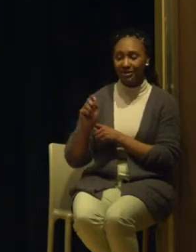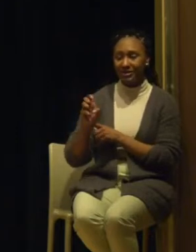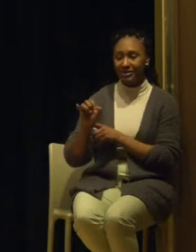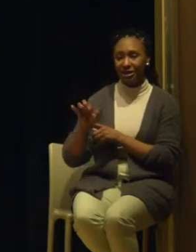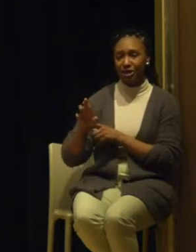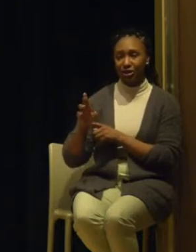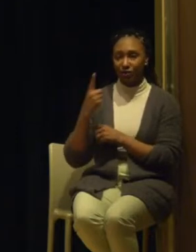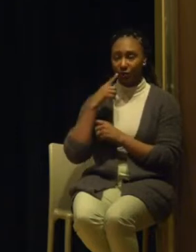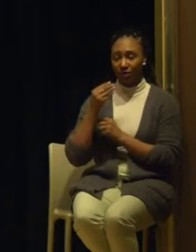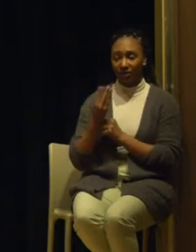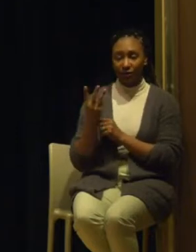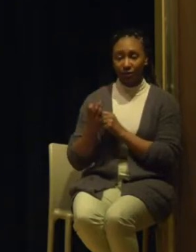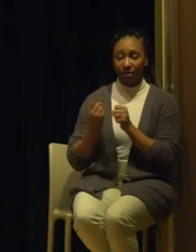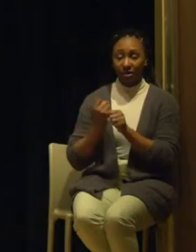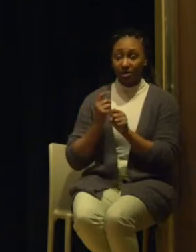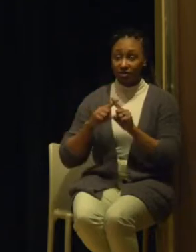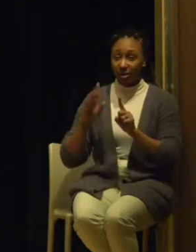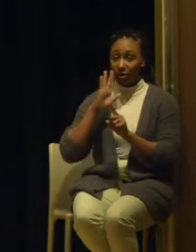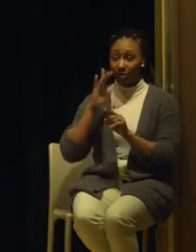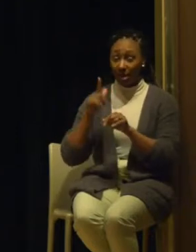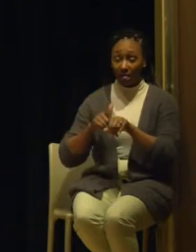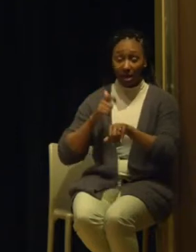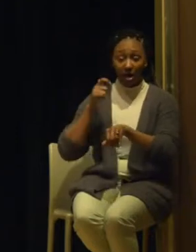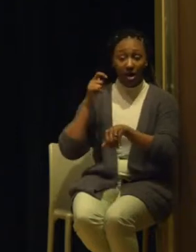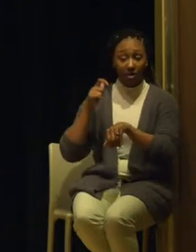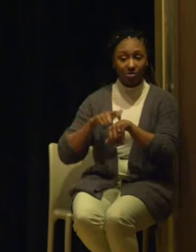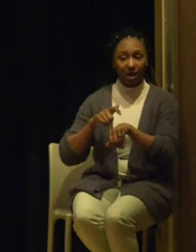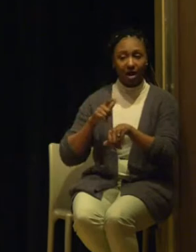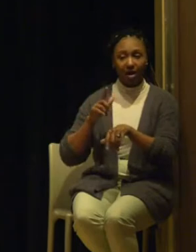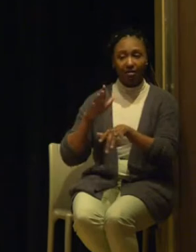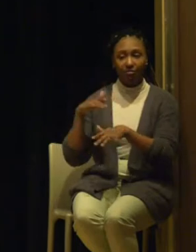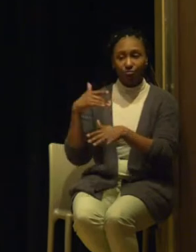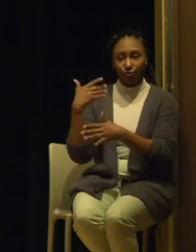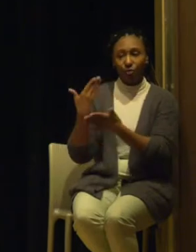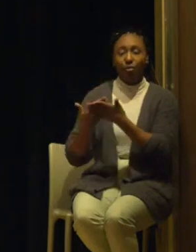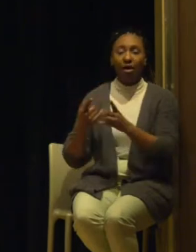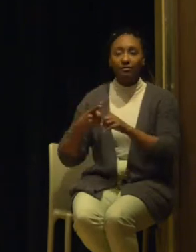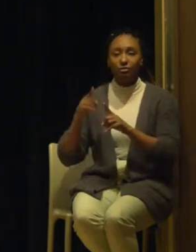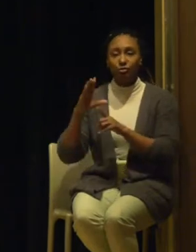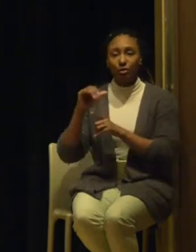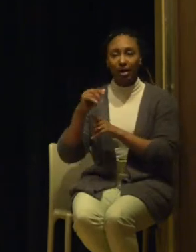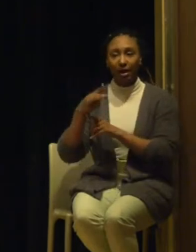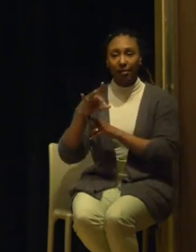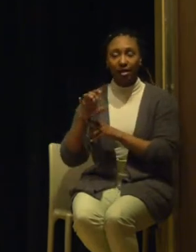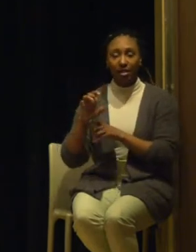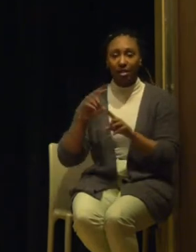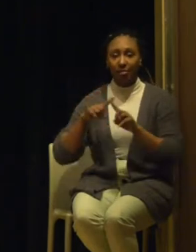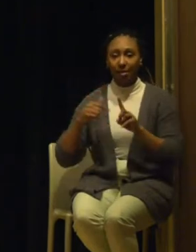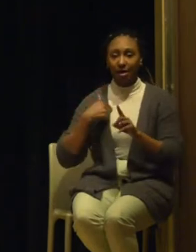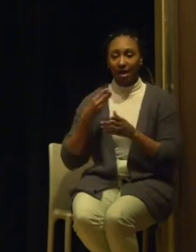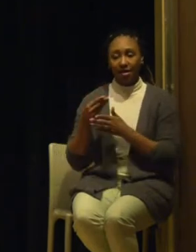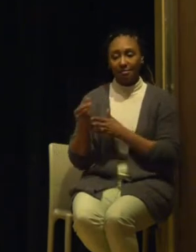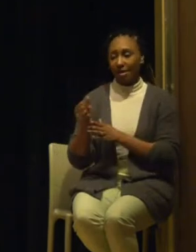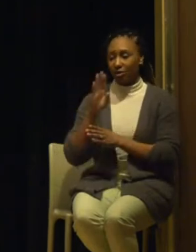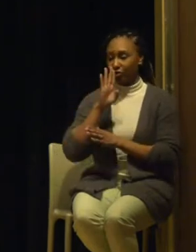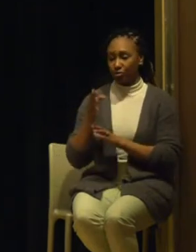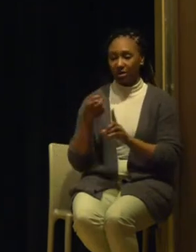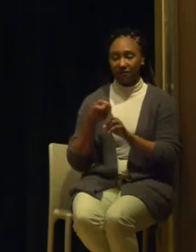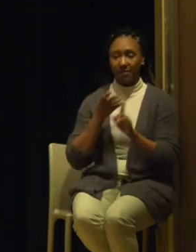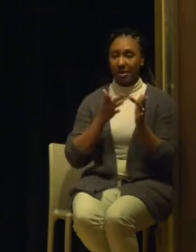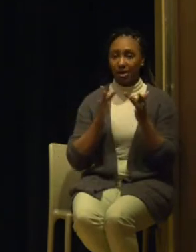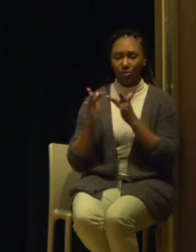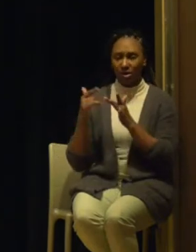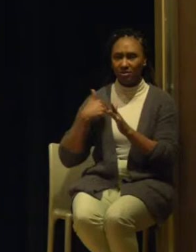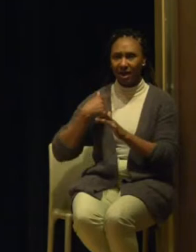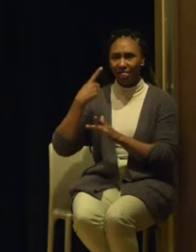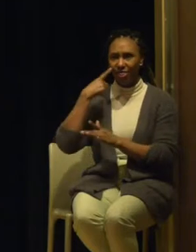years, mm-hmm. and it takes a long time for it to come to cable. Well, I bought this programming straight from the networks, mm-hmm. and I thought I